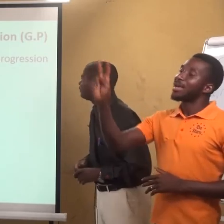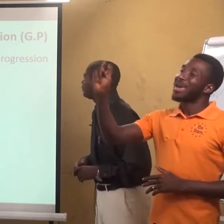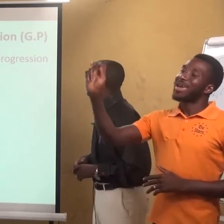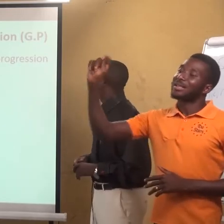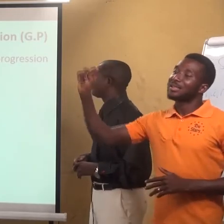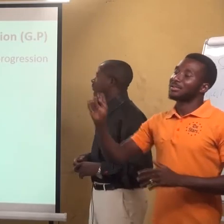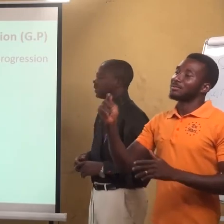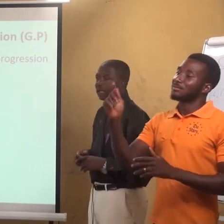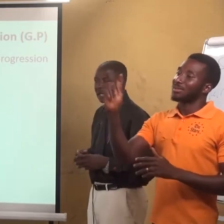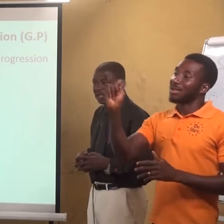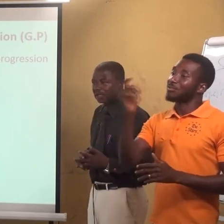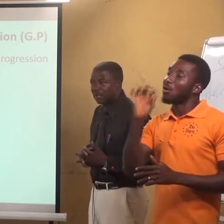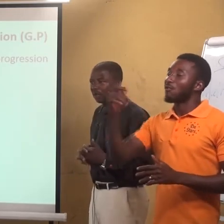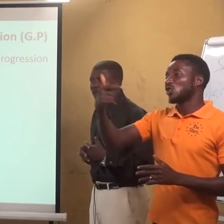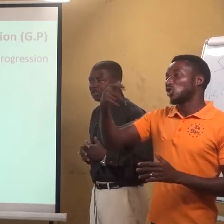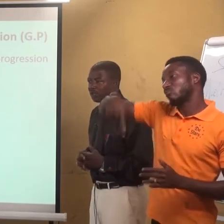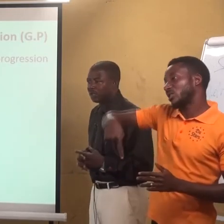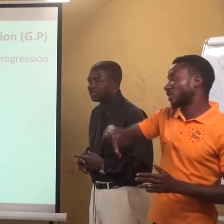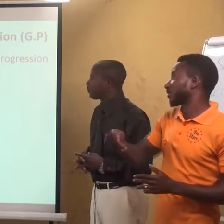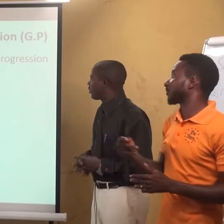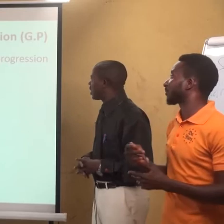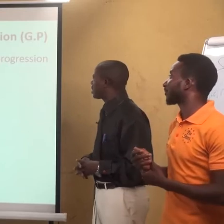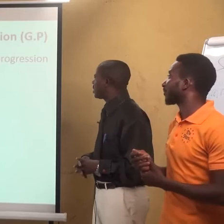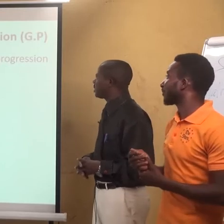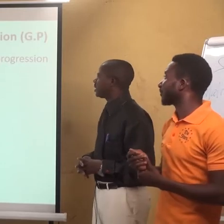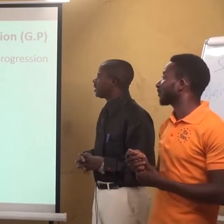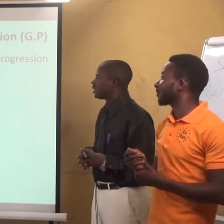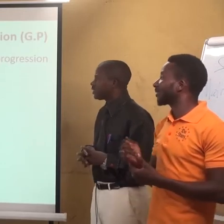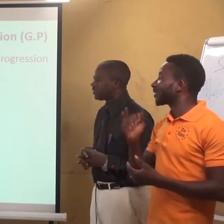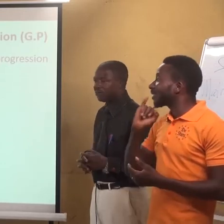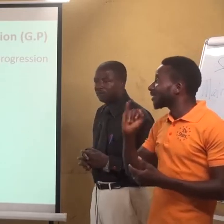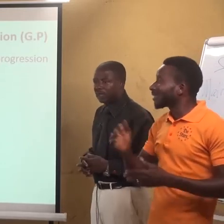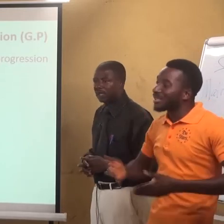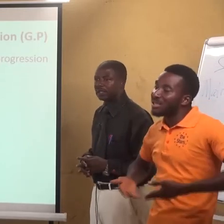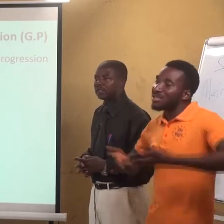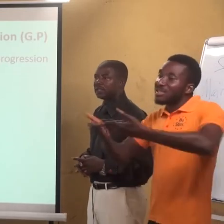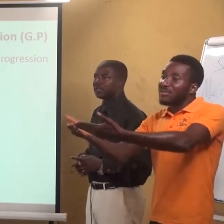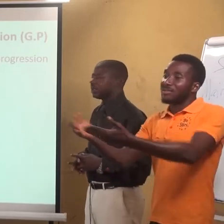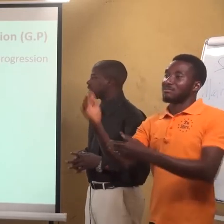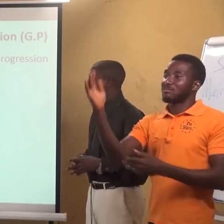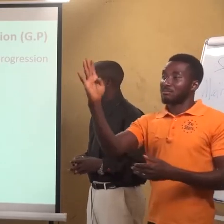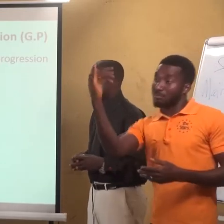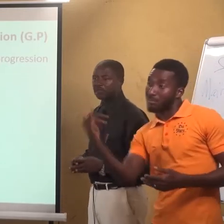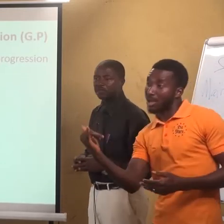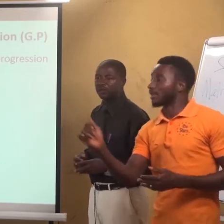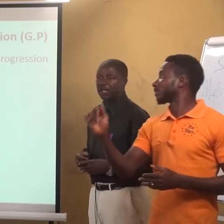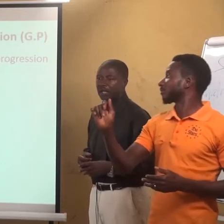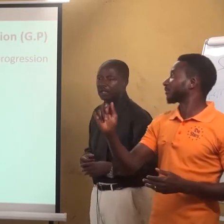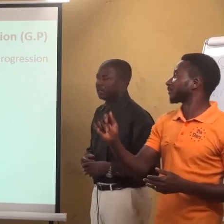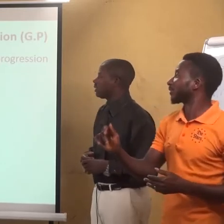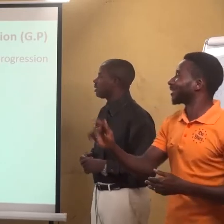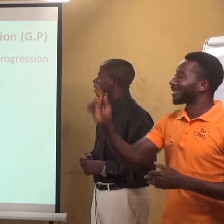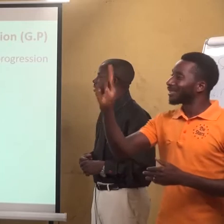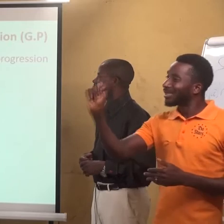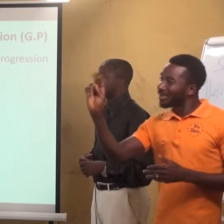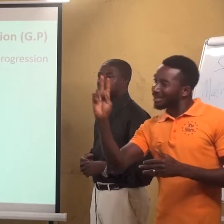progression. The nth term of a geometric progression is given by T subscript